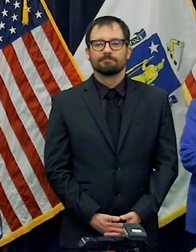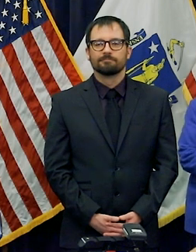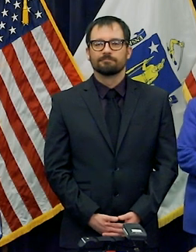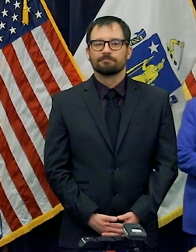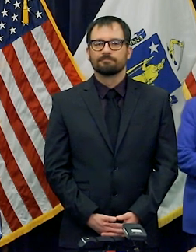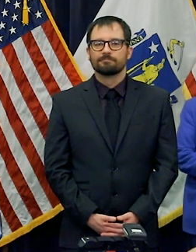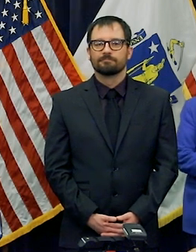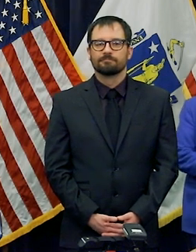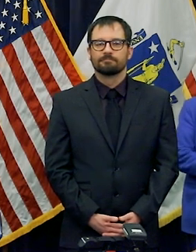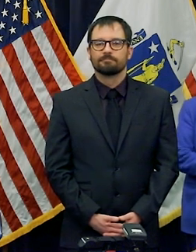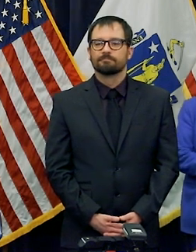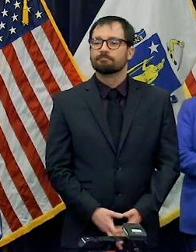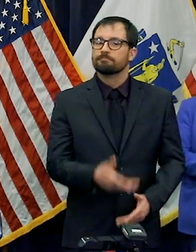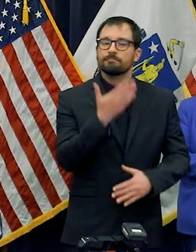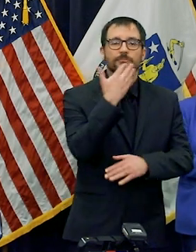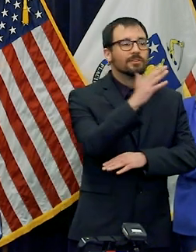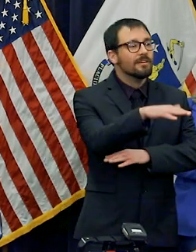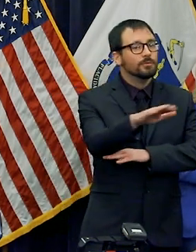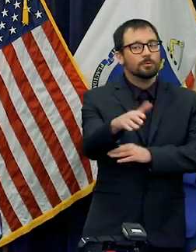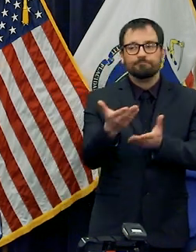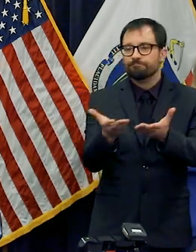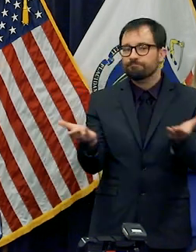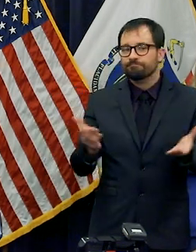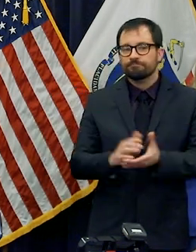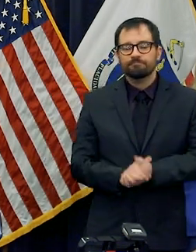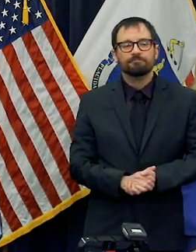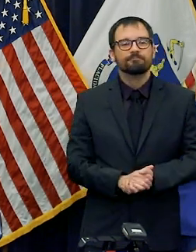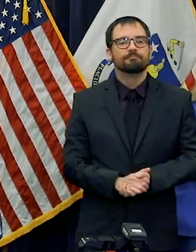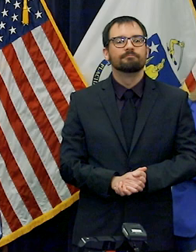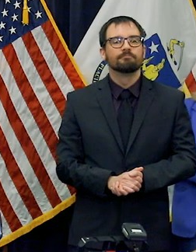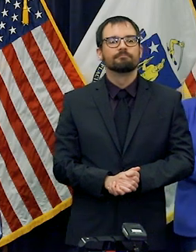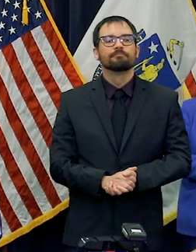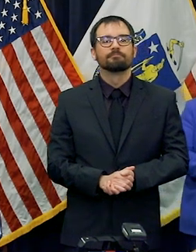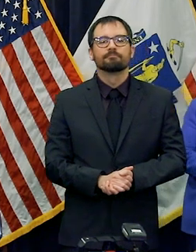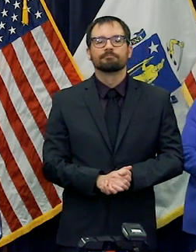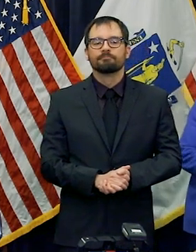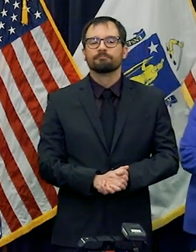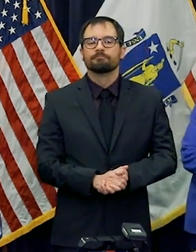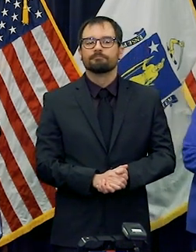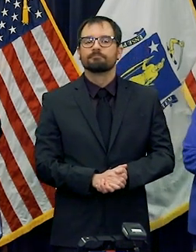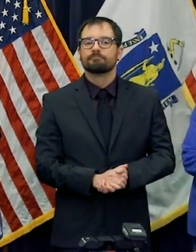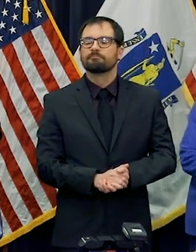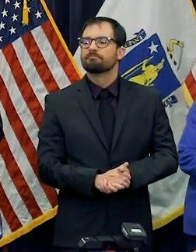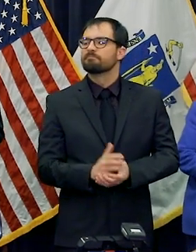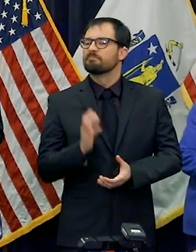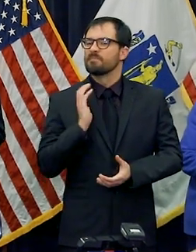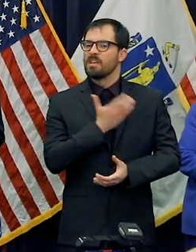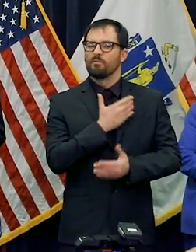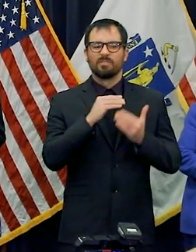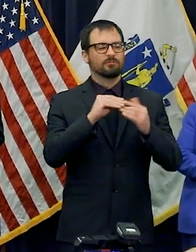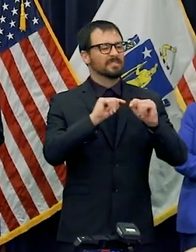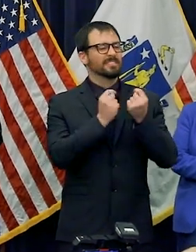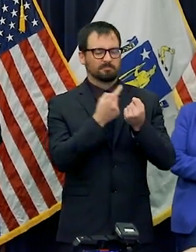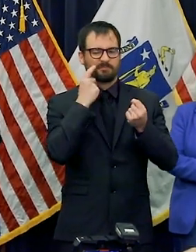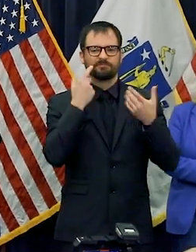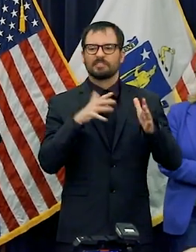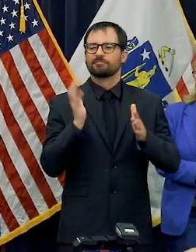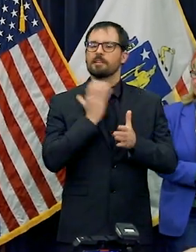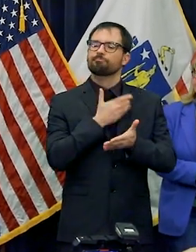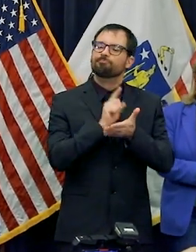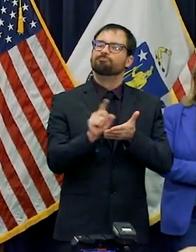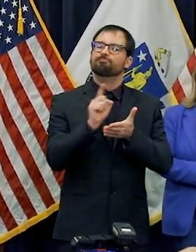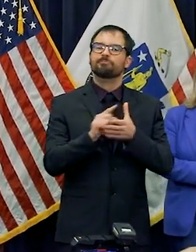So good afternoon, everybody. We just finished up our weekly leadership meeting, and before we take questions, I just wanted to inform you all on a